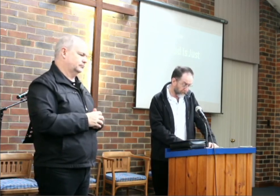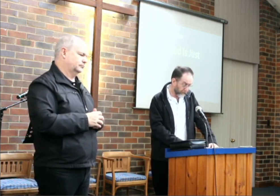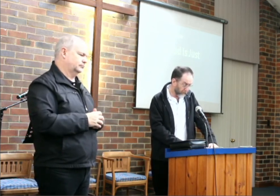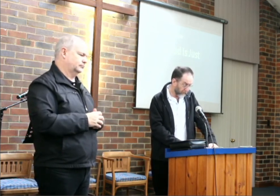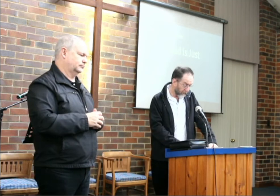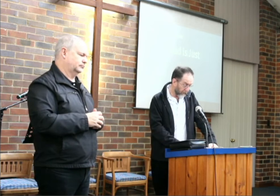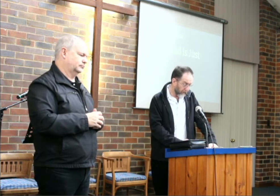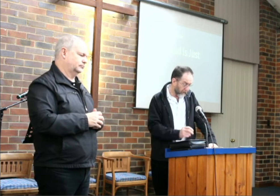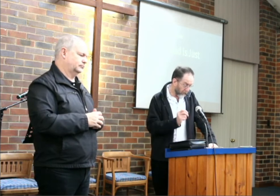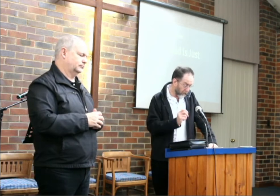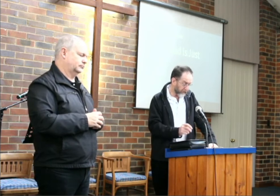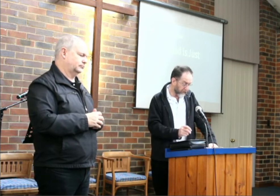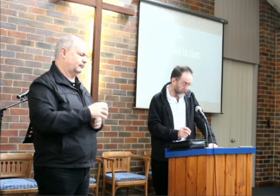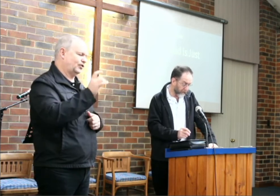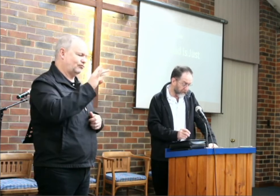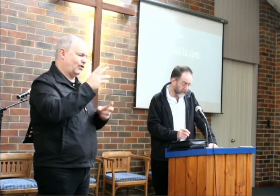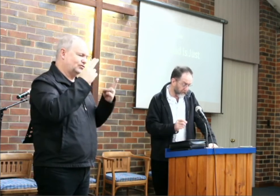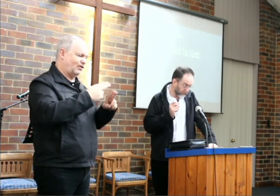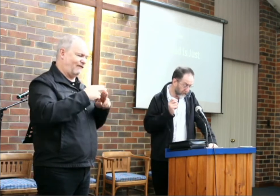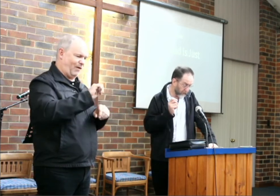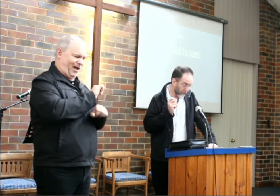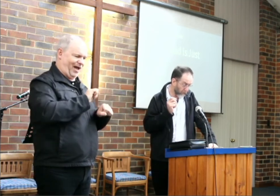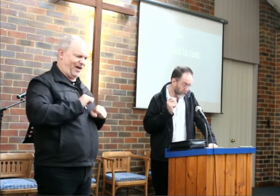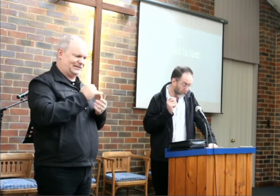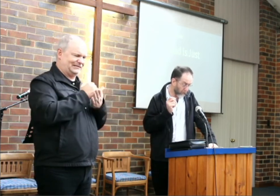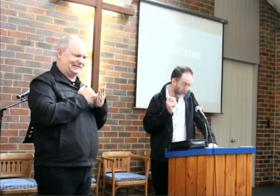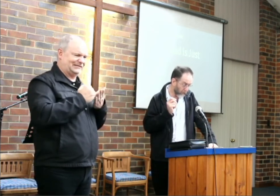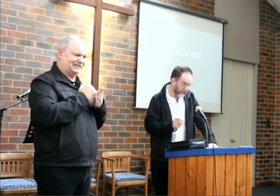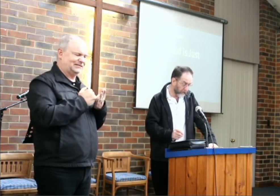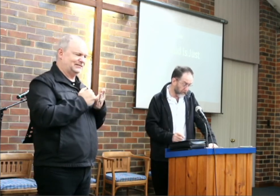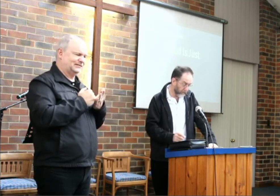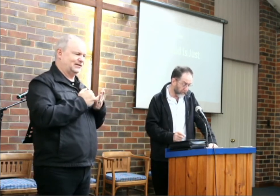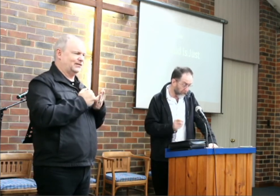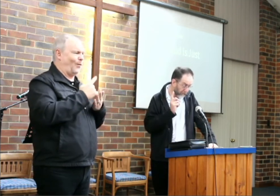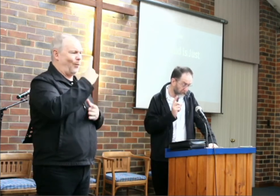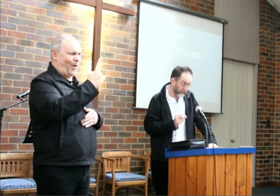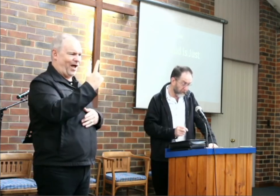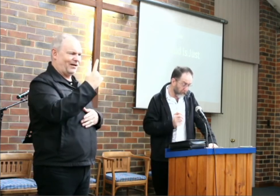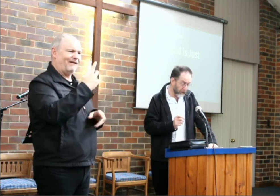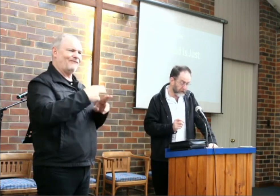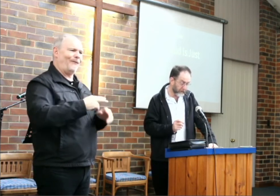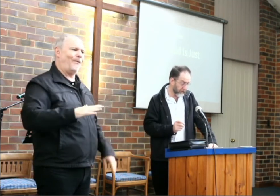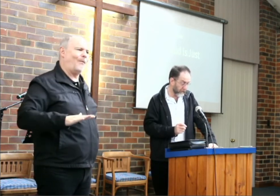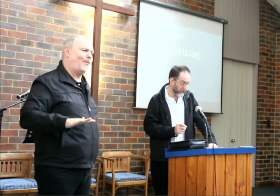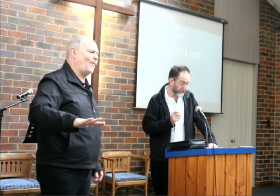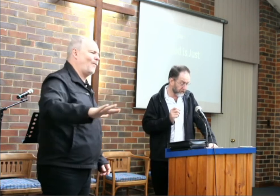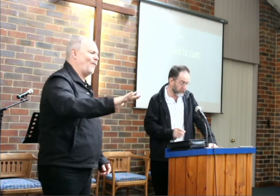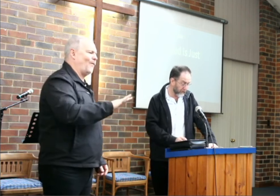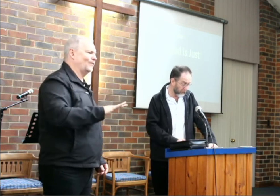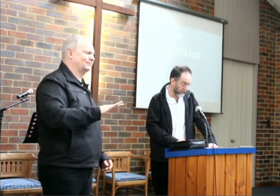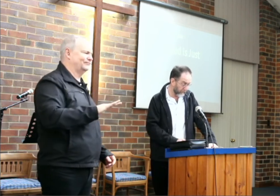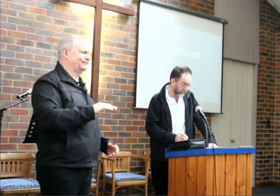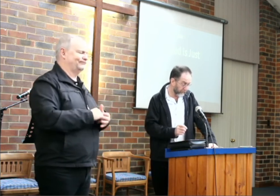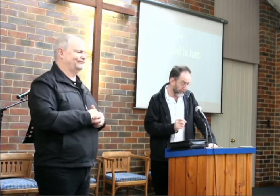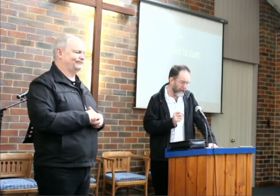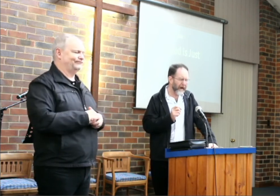Yep. Christ died for our sins once for all, one for all. The righteous for the unrighteous to bring you to